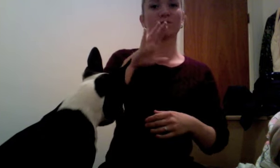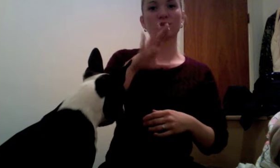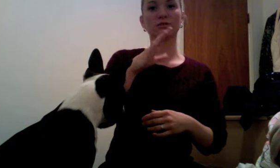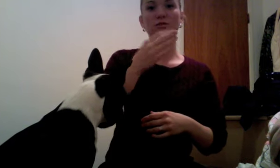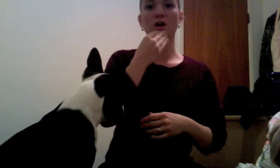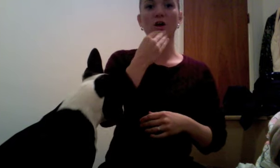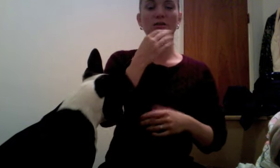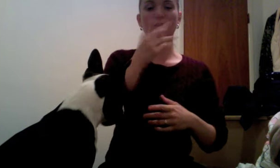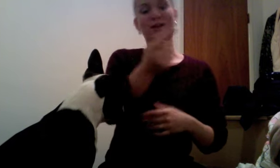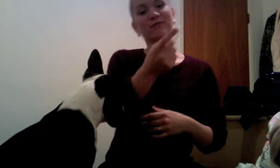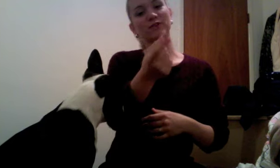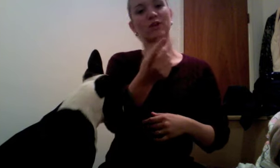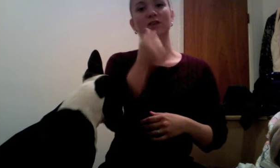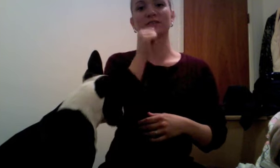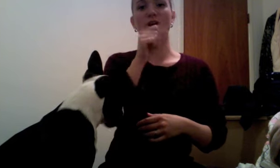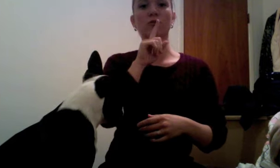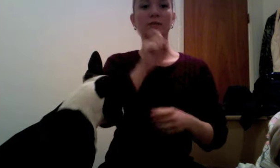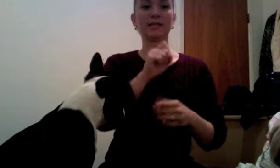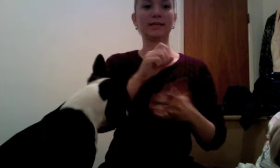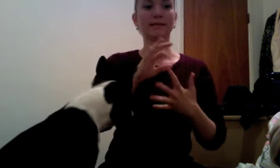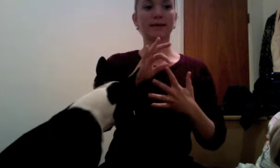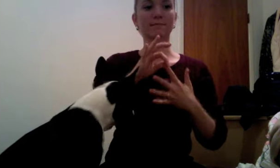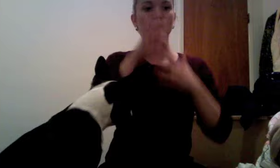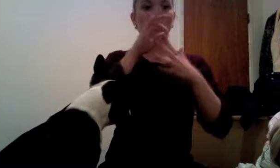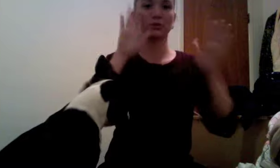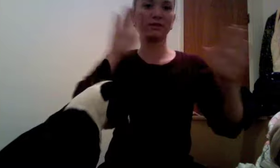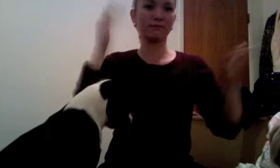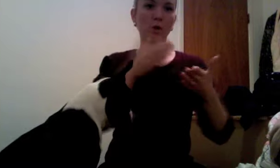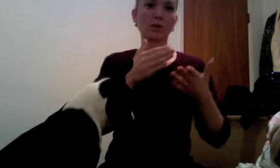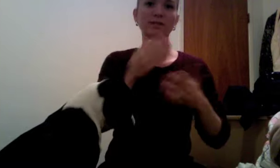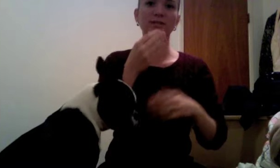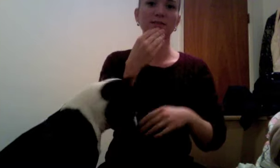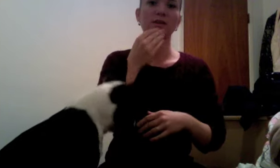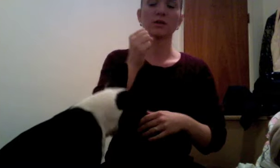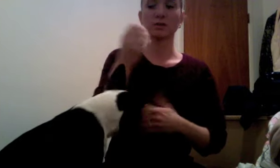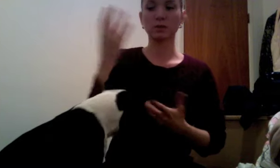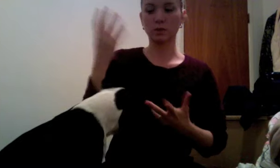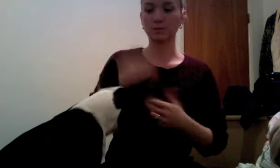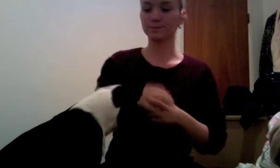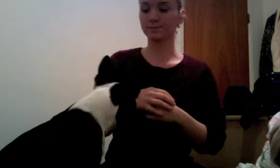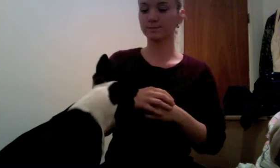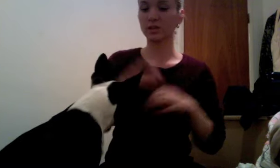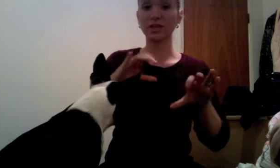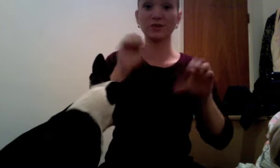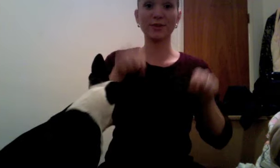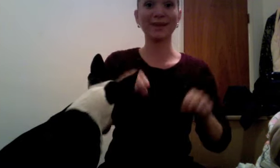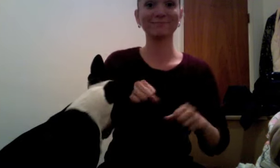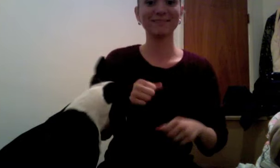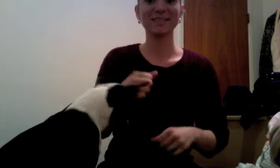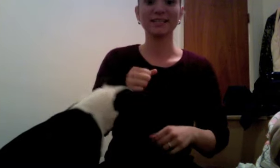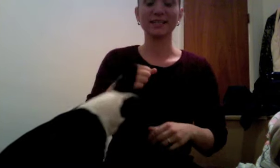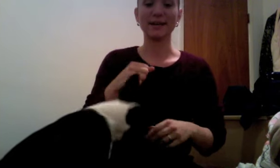your dog's not really like treat focused, so you can do